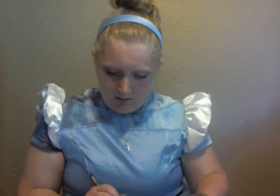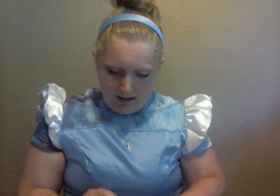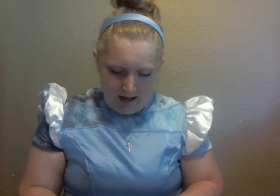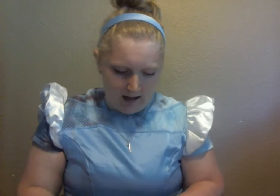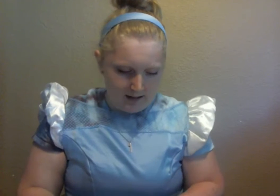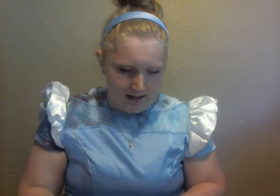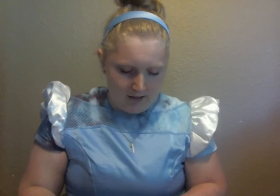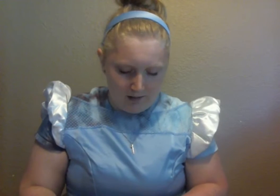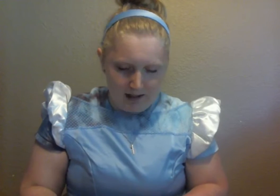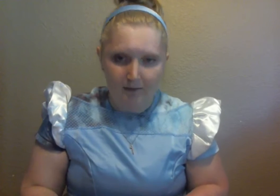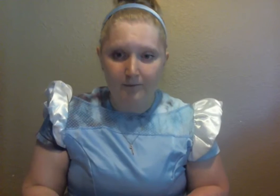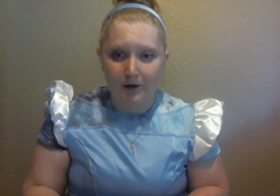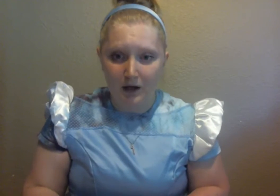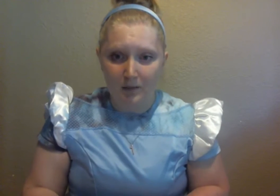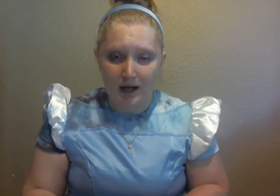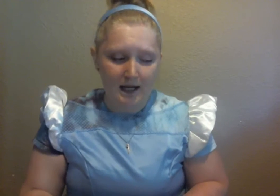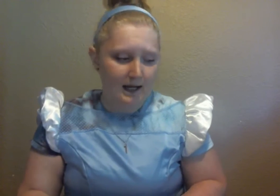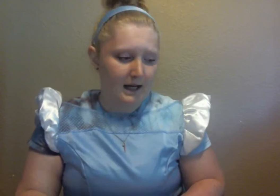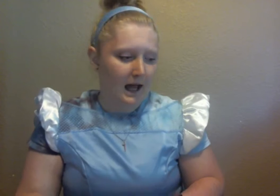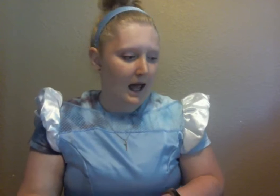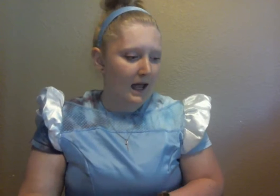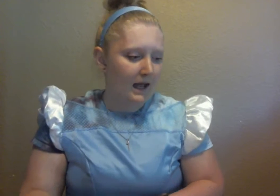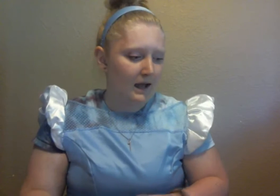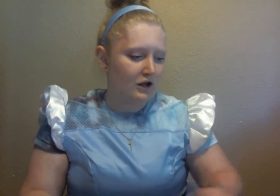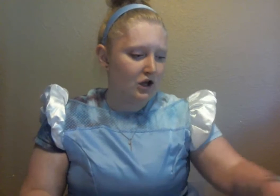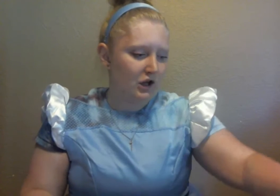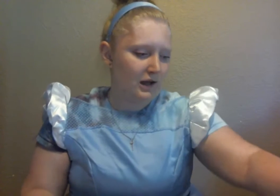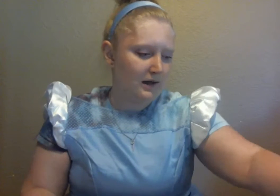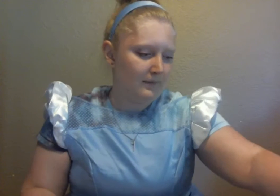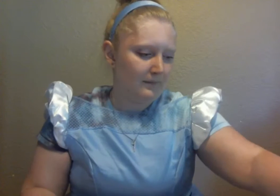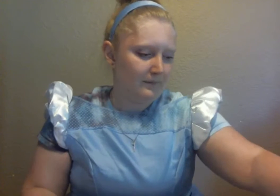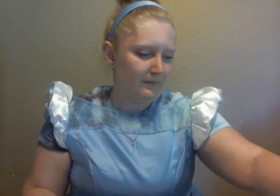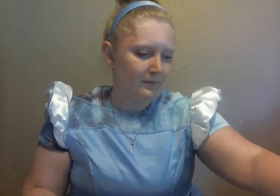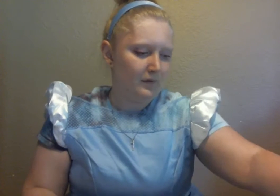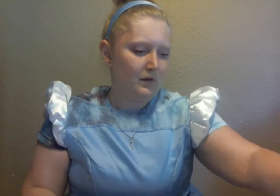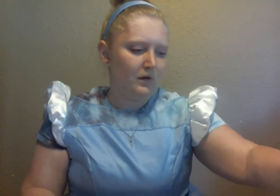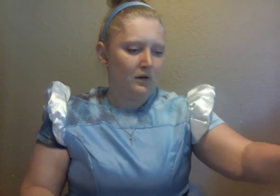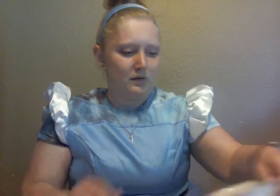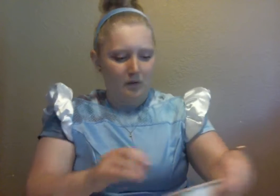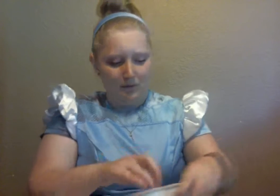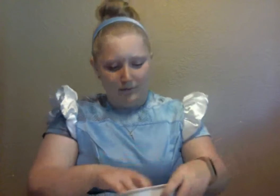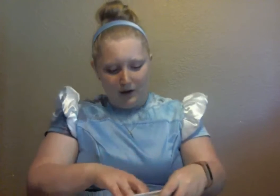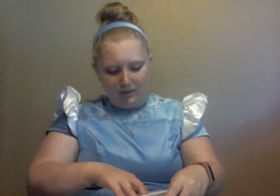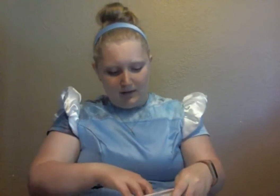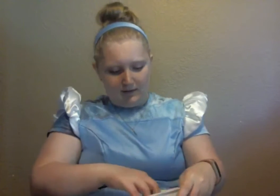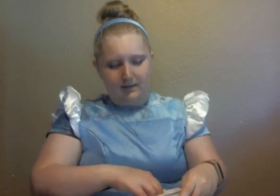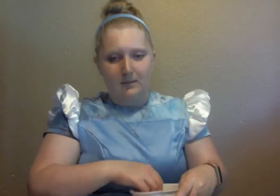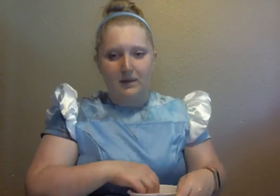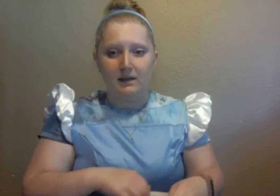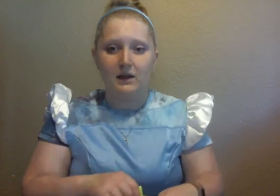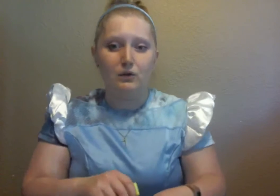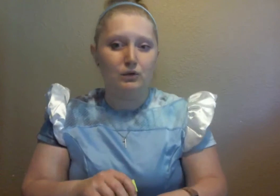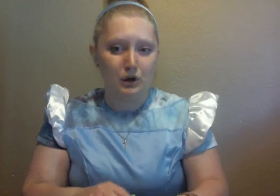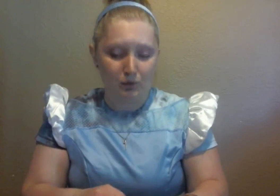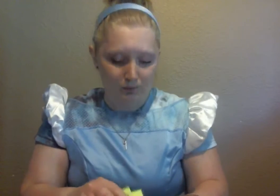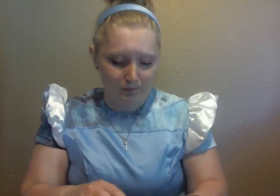Okay, and now we need a verb ending in ing. So a verb is something that you do.